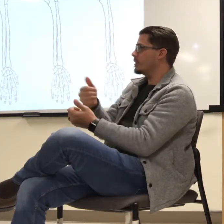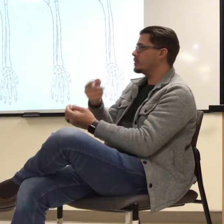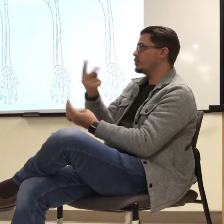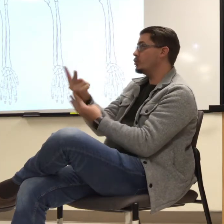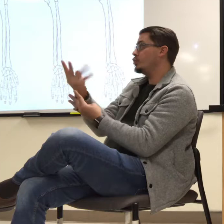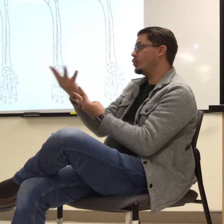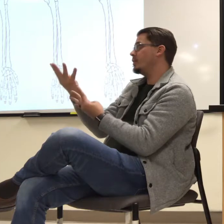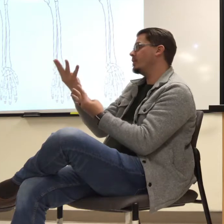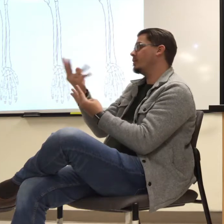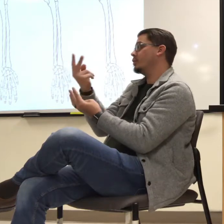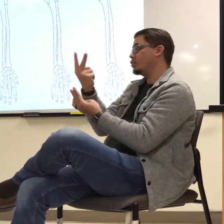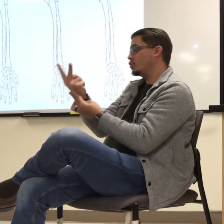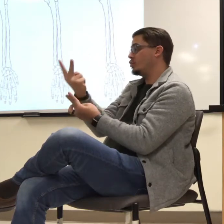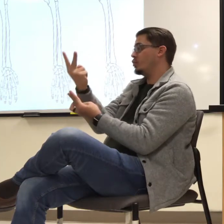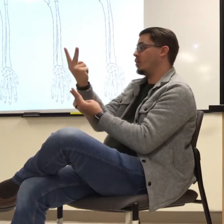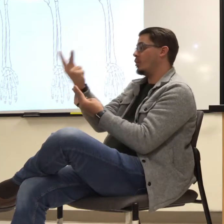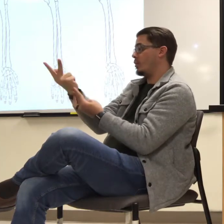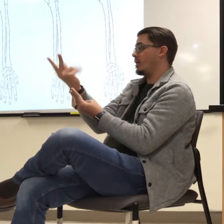All right, so